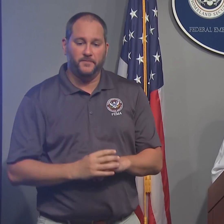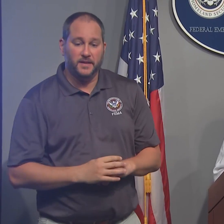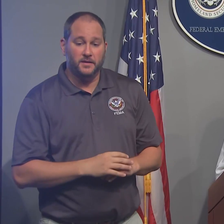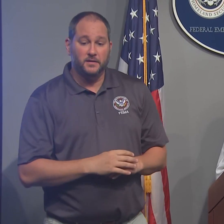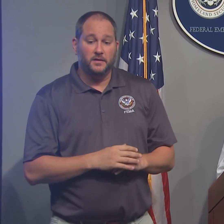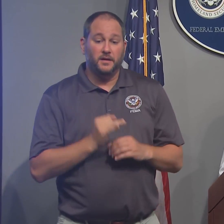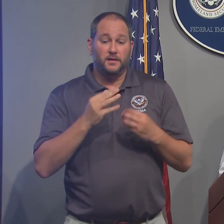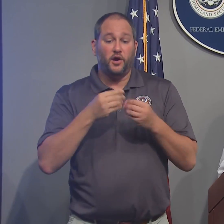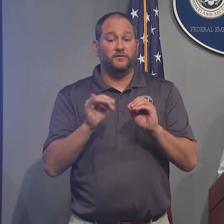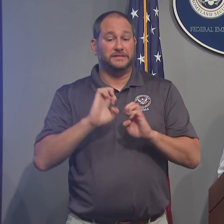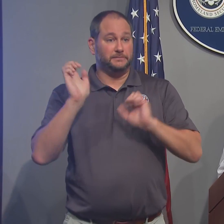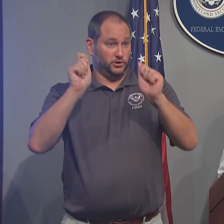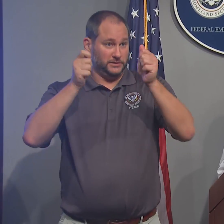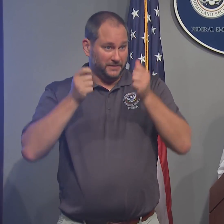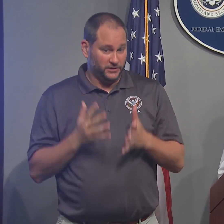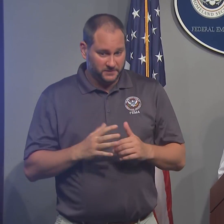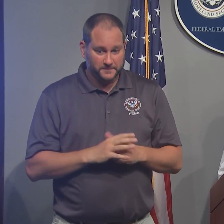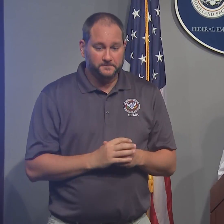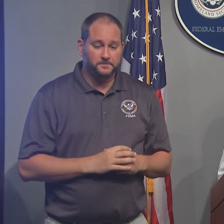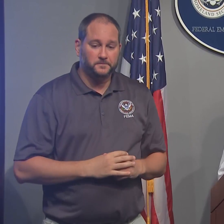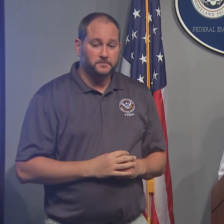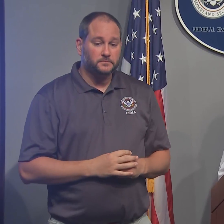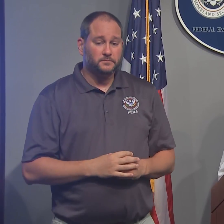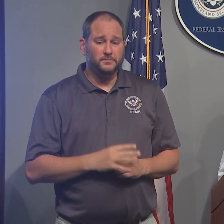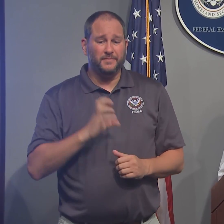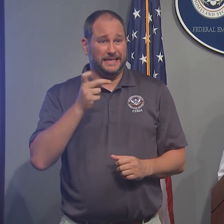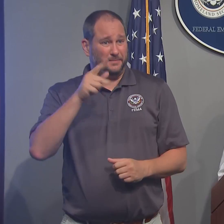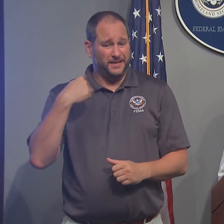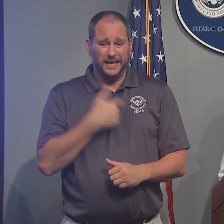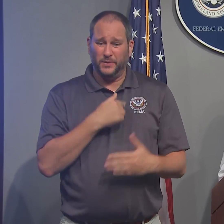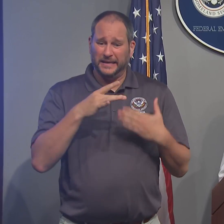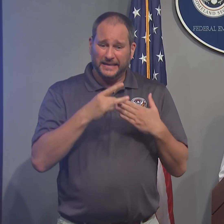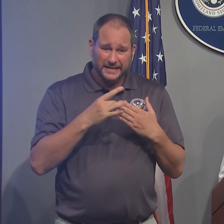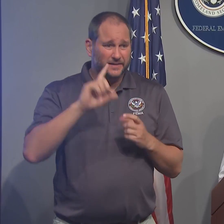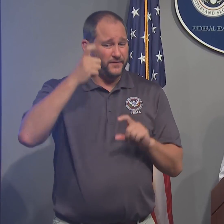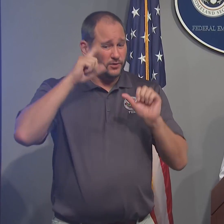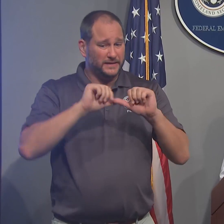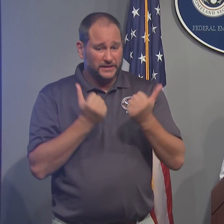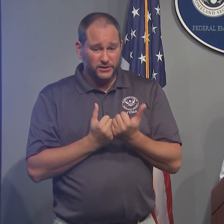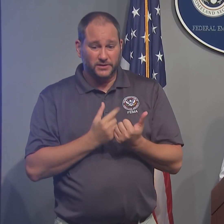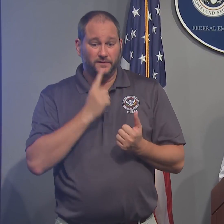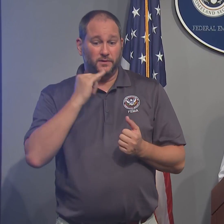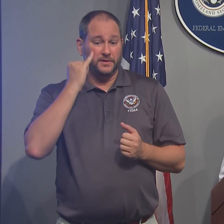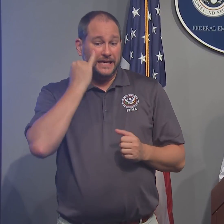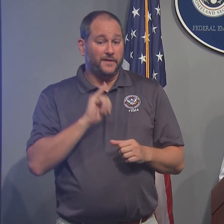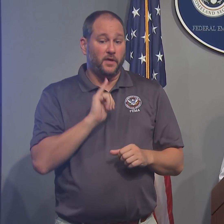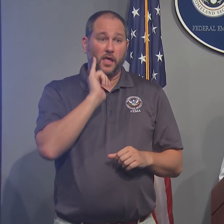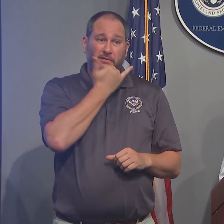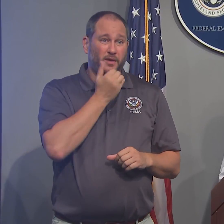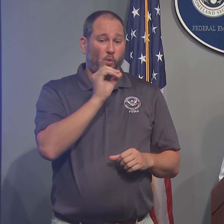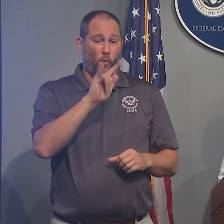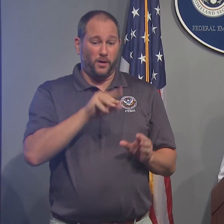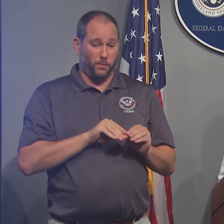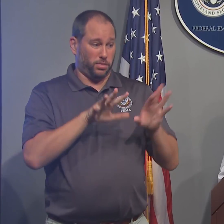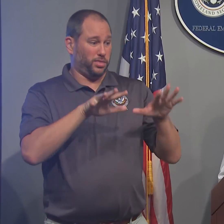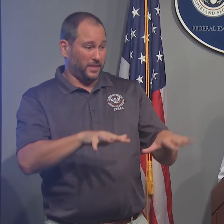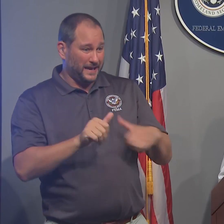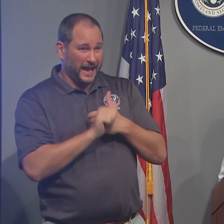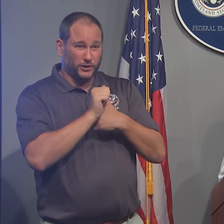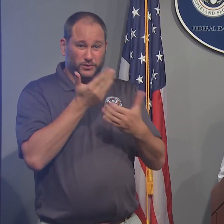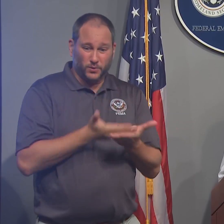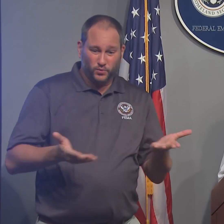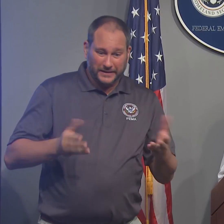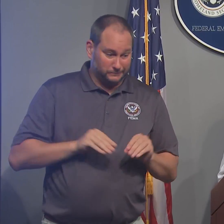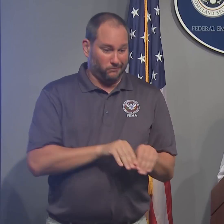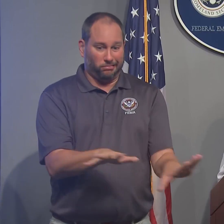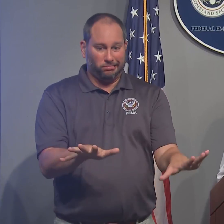EPA. EPA is the lead federal agency for inland releases of oil and hazardous substances through Emergency Support Function